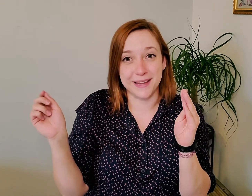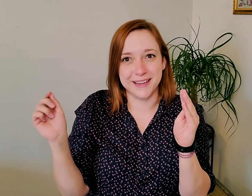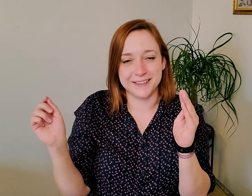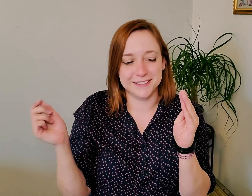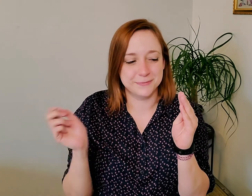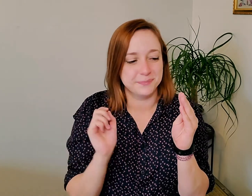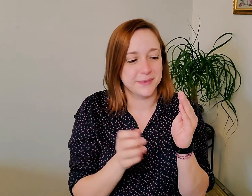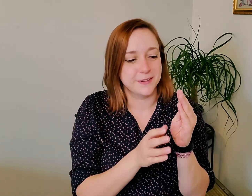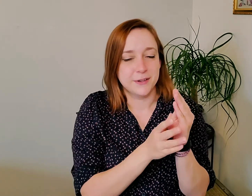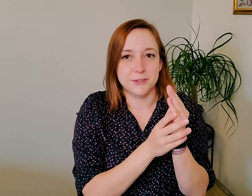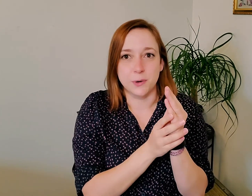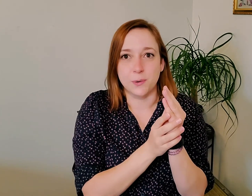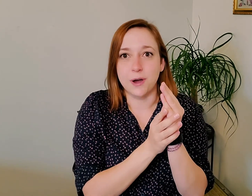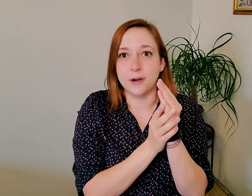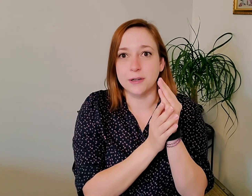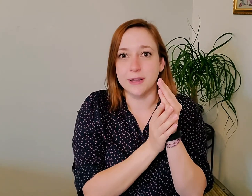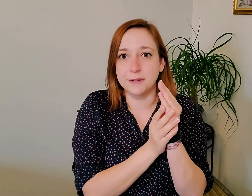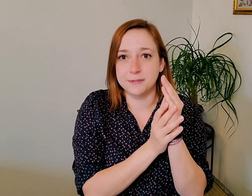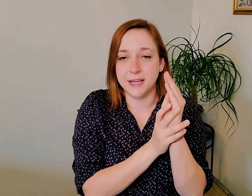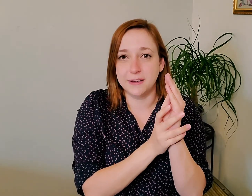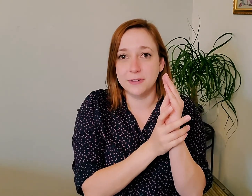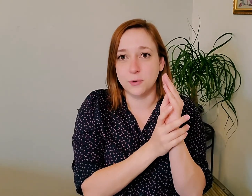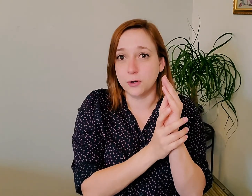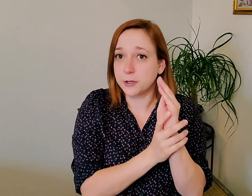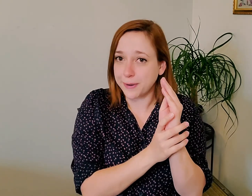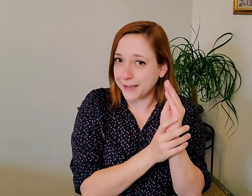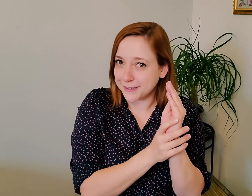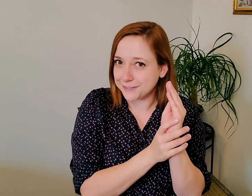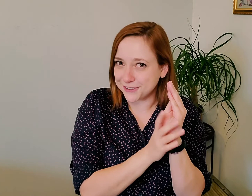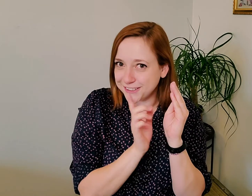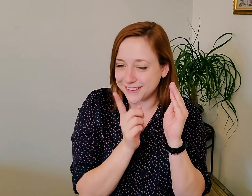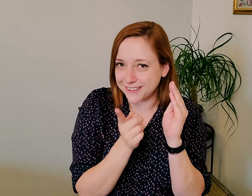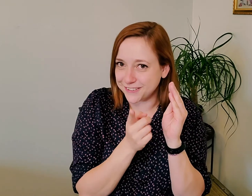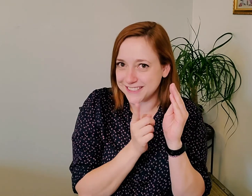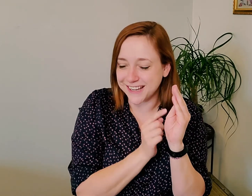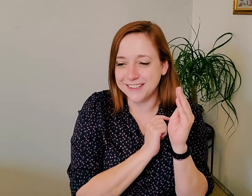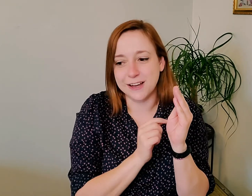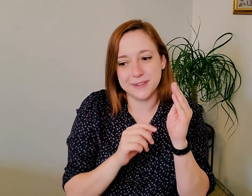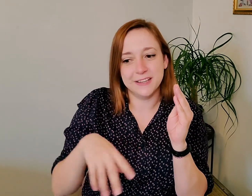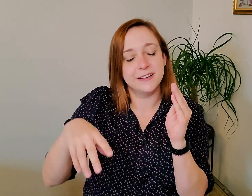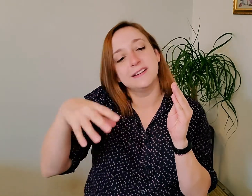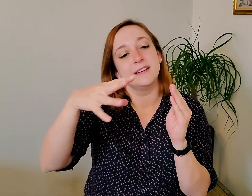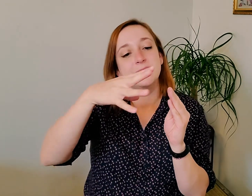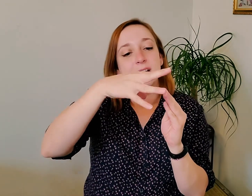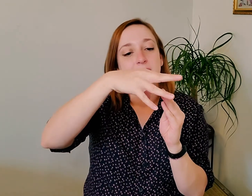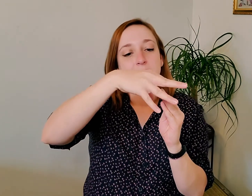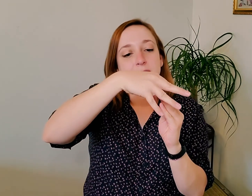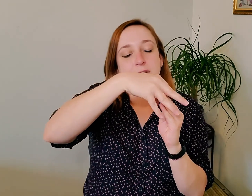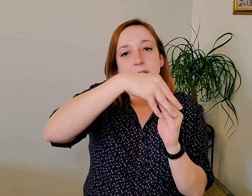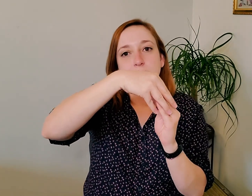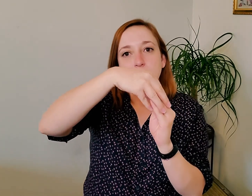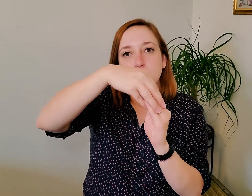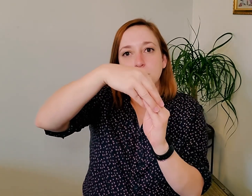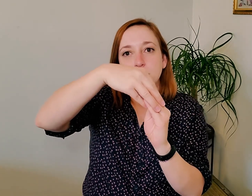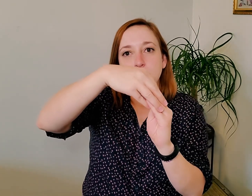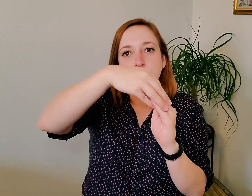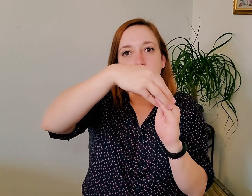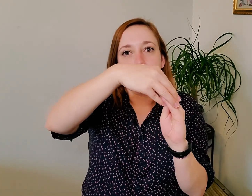hand. So our left hand or your right hand if it's non-dominant, and then you kind of put your other hand up